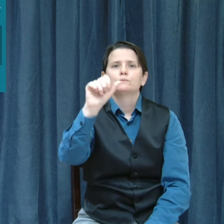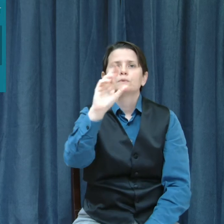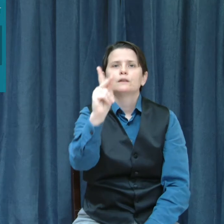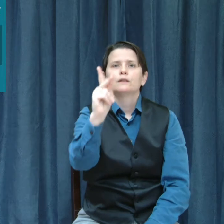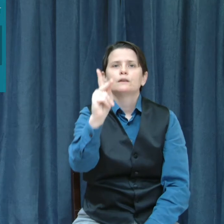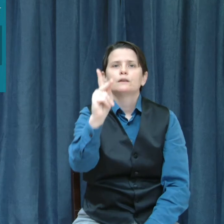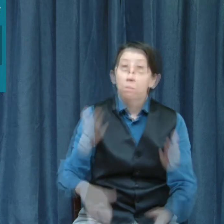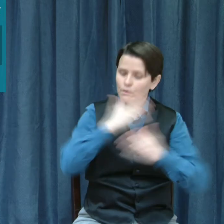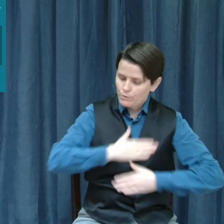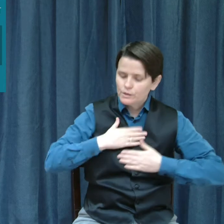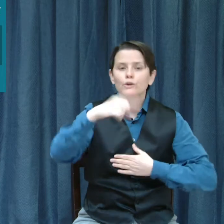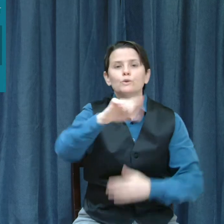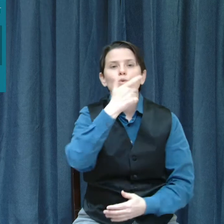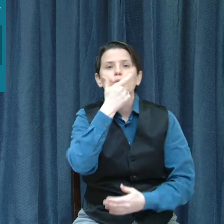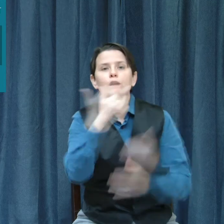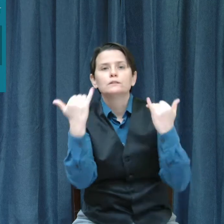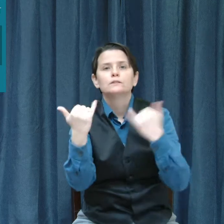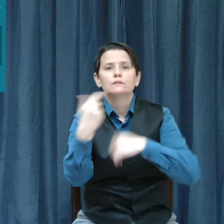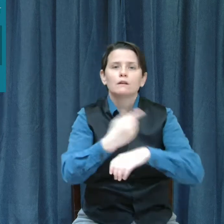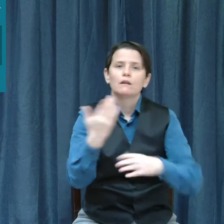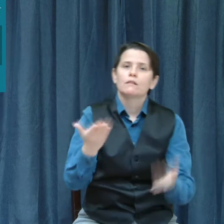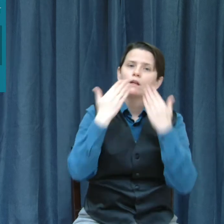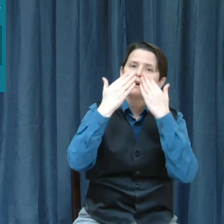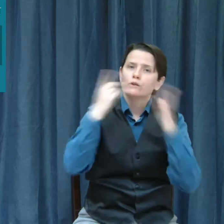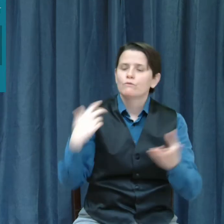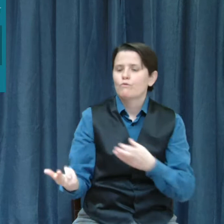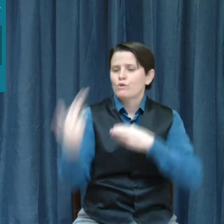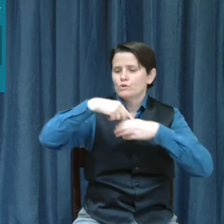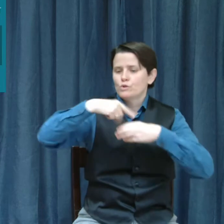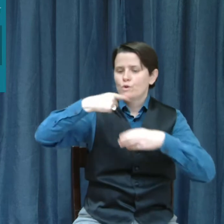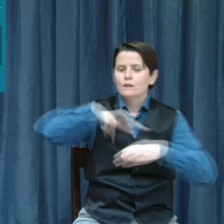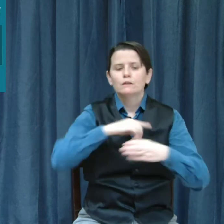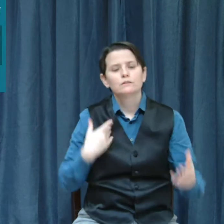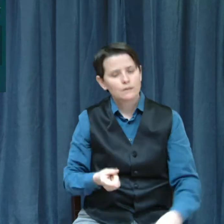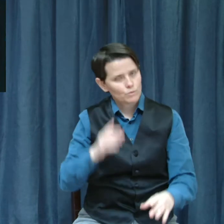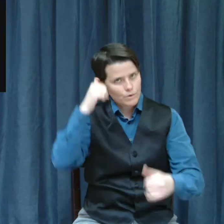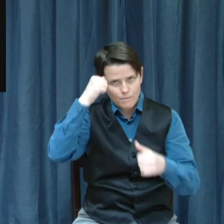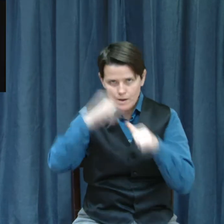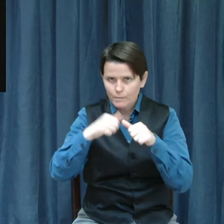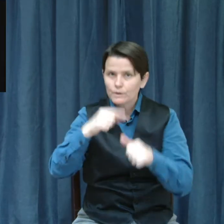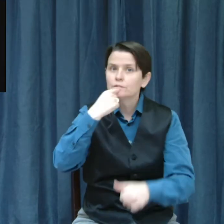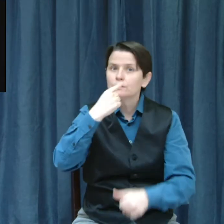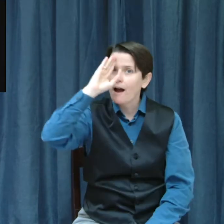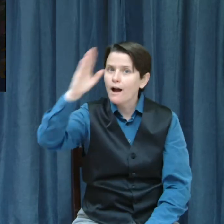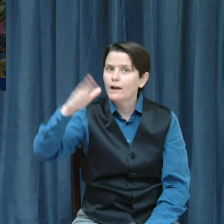and don't forget to say hello to your fellow love streamers as we begin our Sunday service.